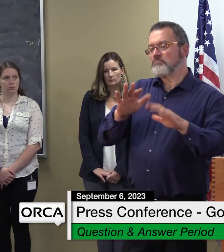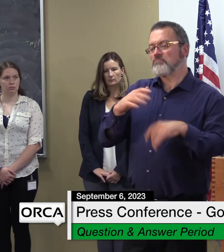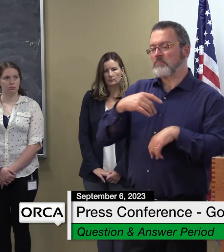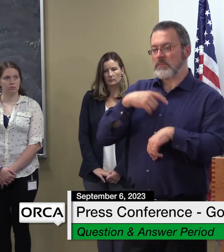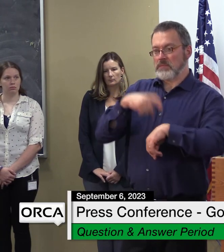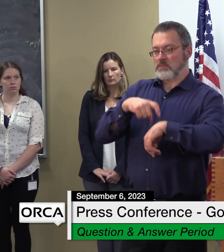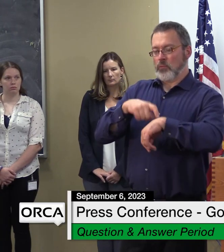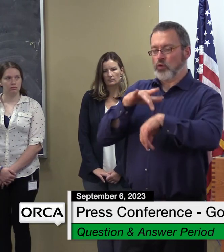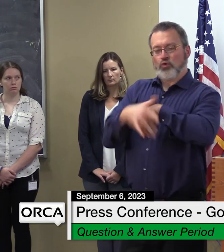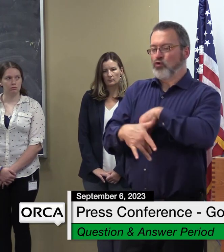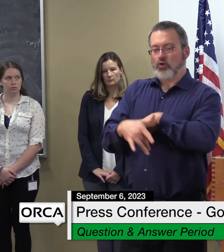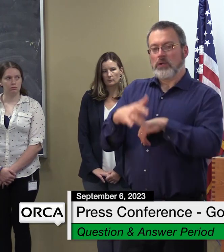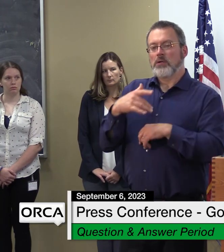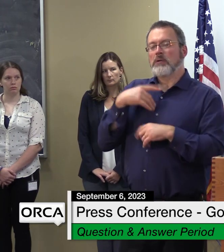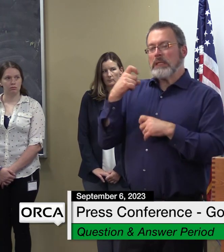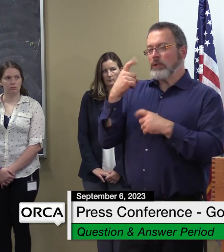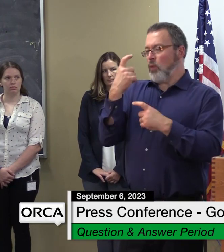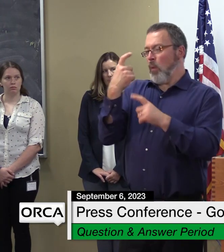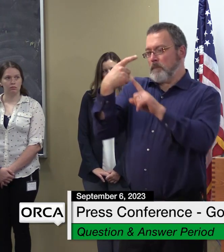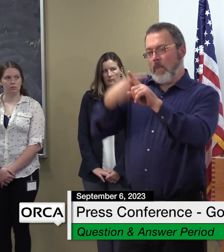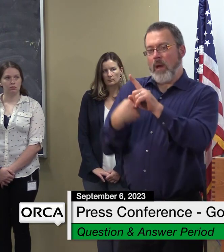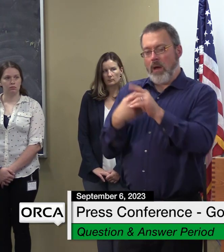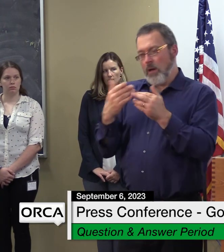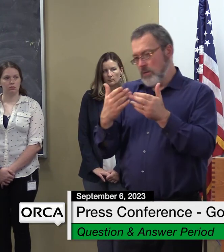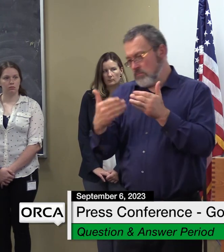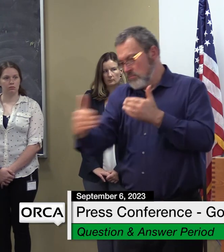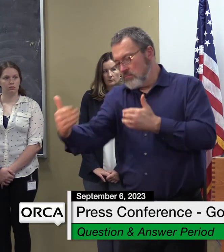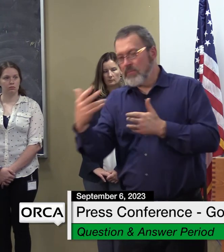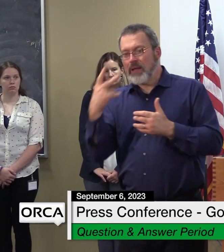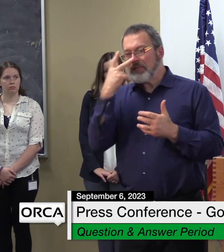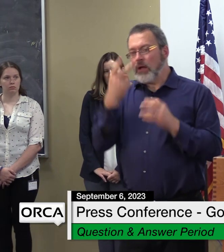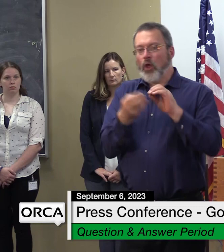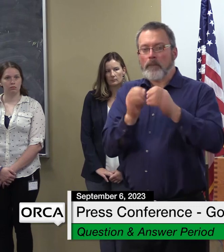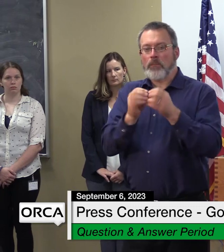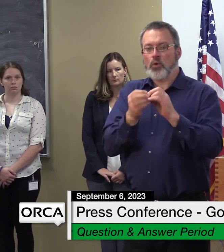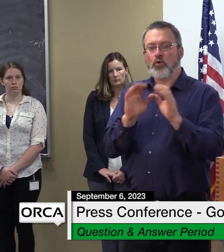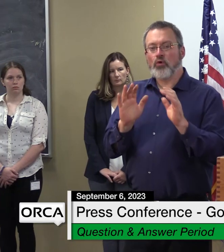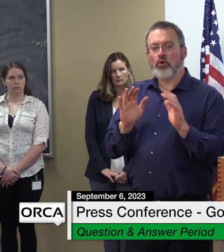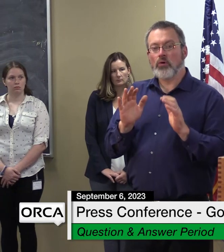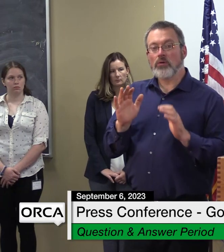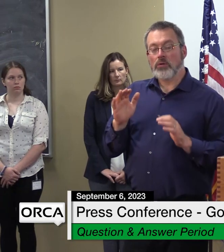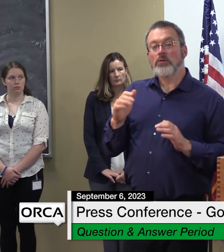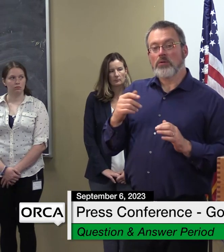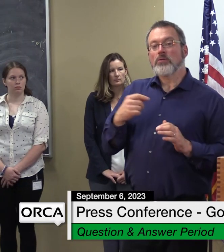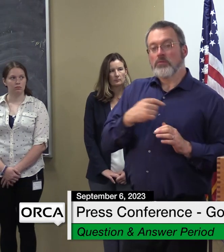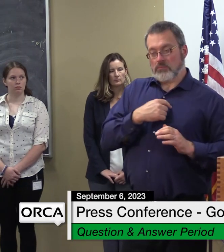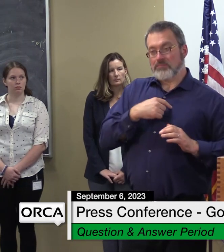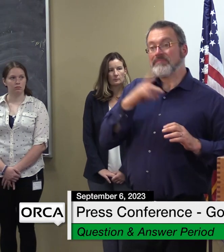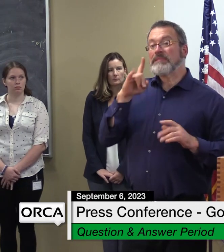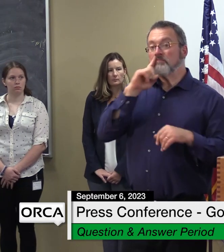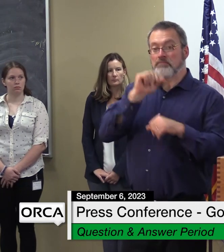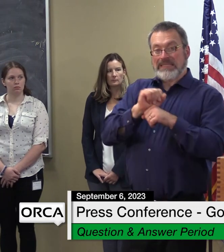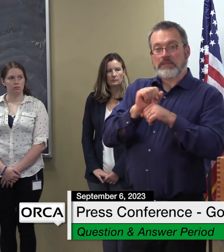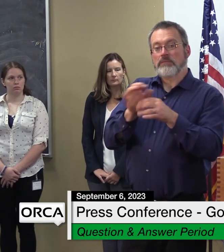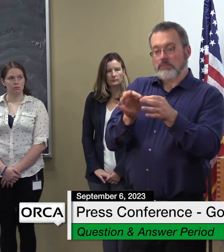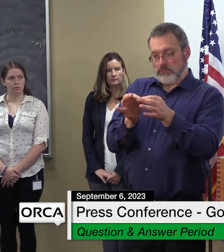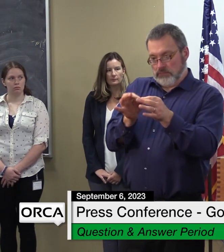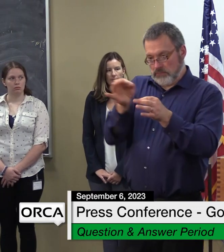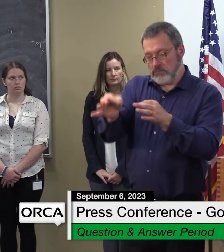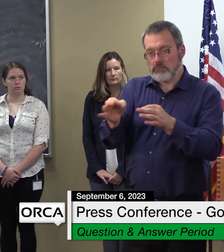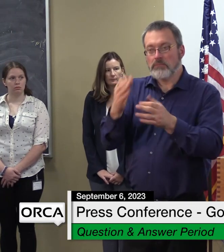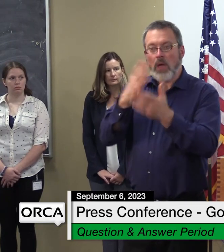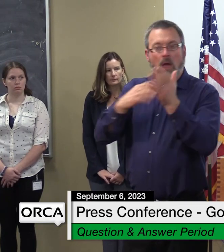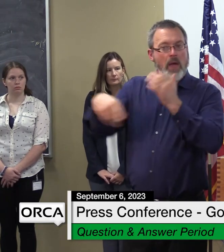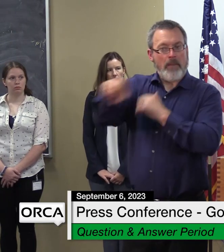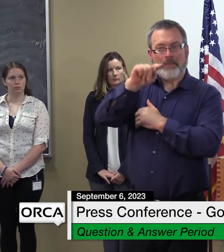see anything definitive, because we were able to defer some of the tax filings, so